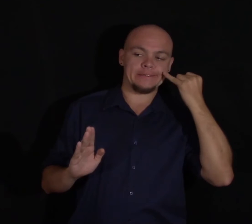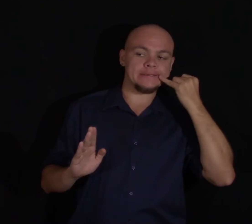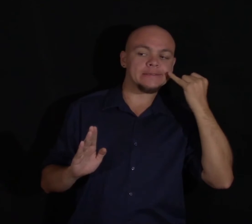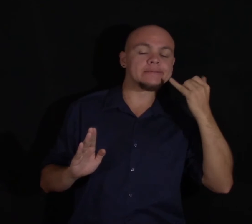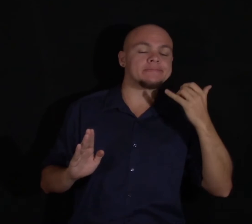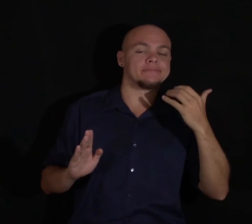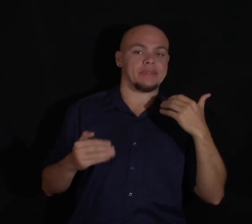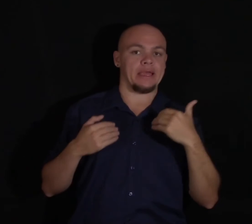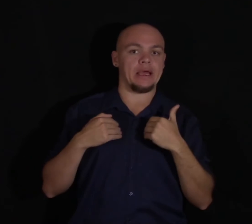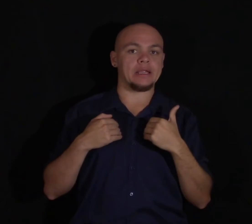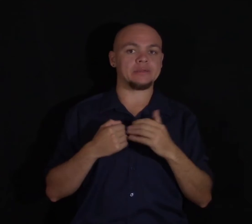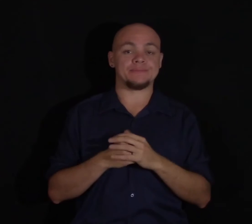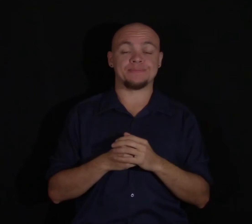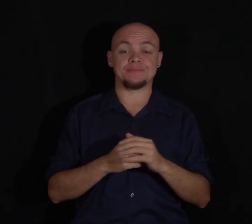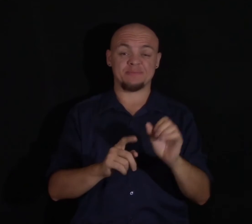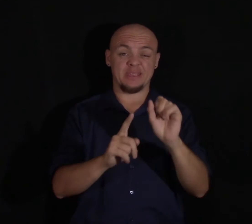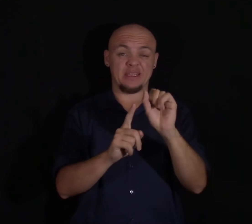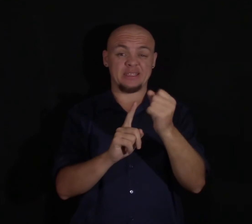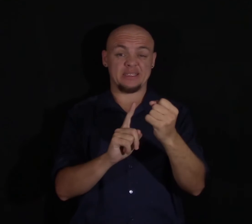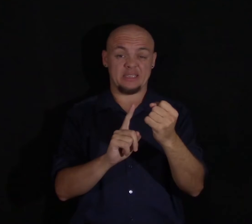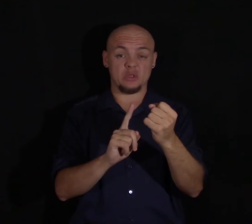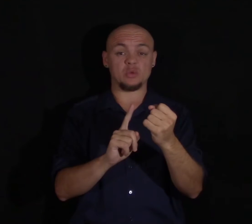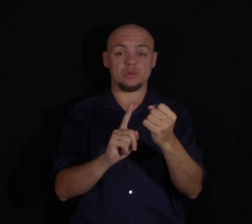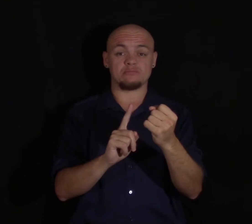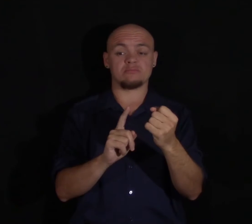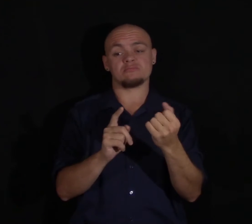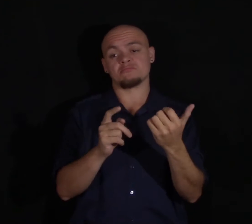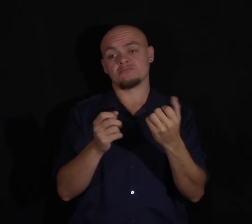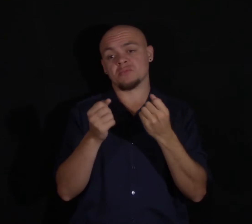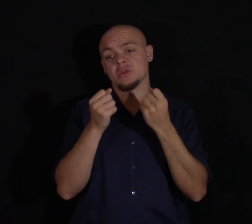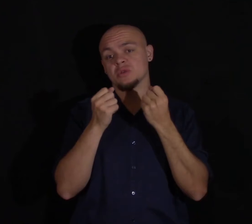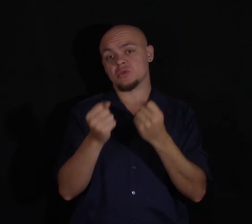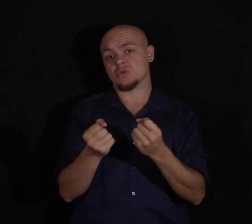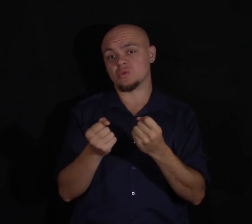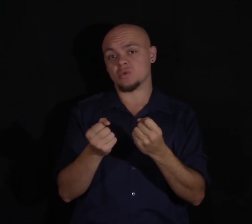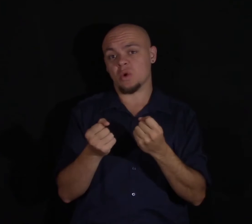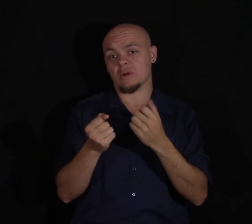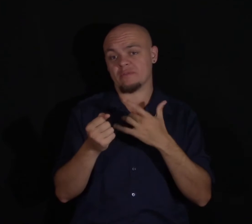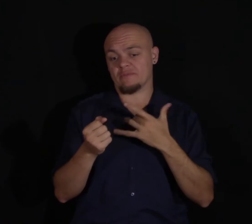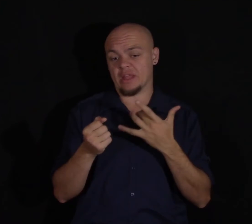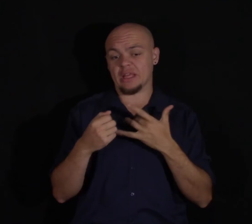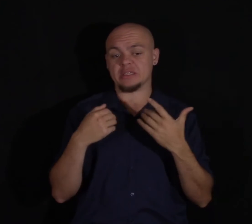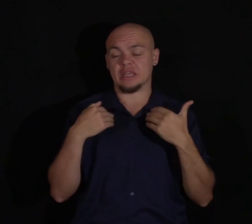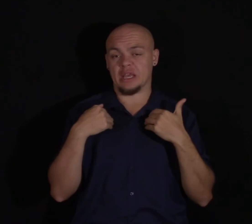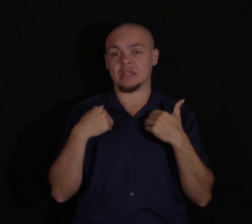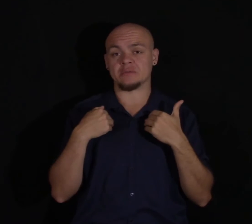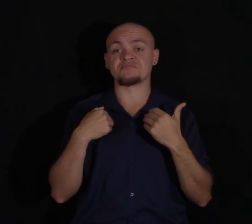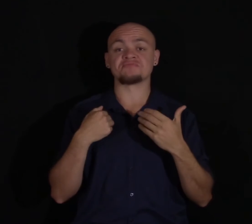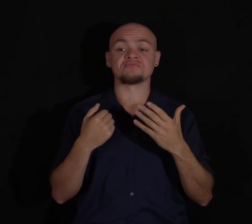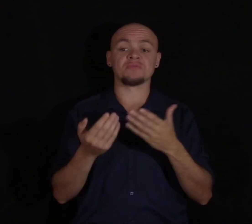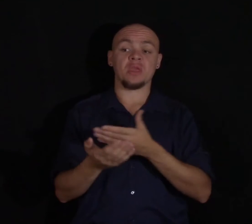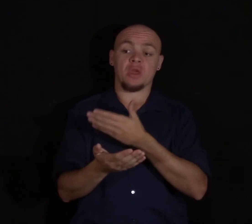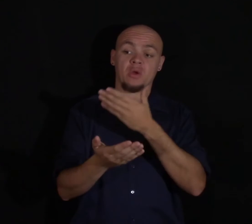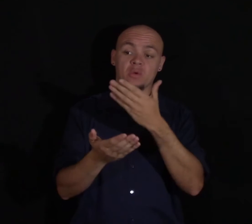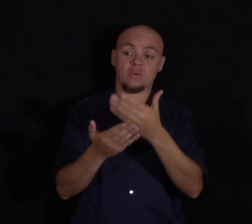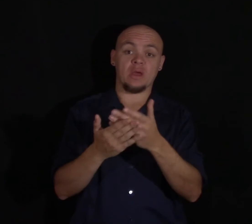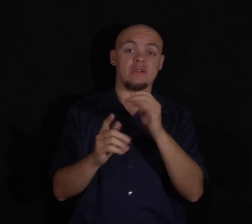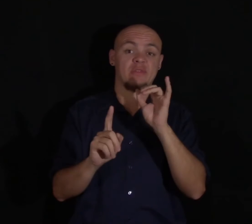Another circumstance strengthened and confirmed these feelings. Soon after my arrival in the hovel, I discovered